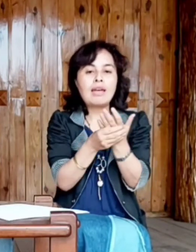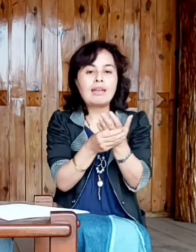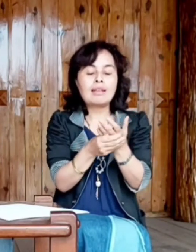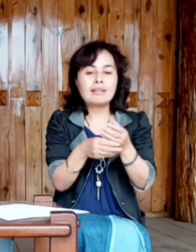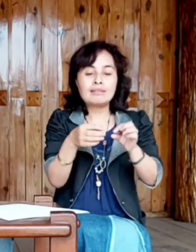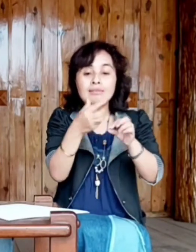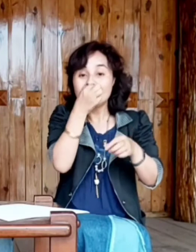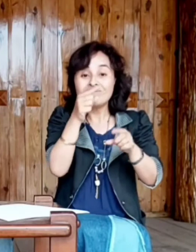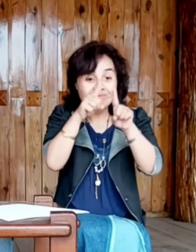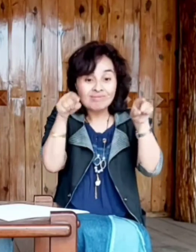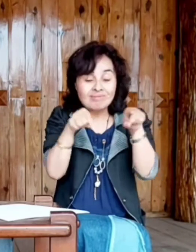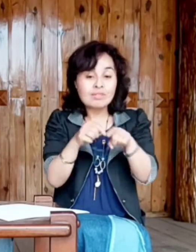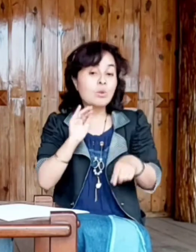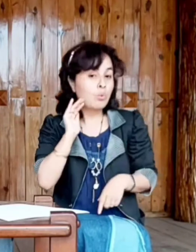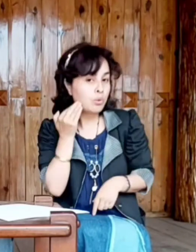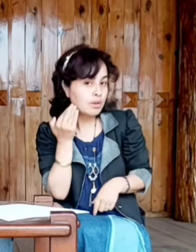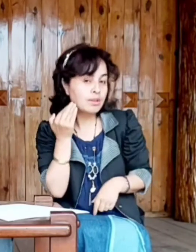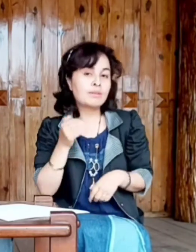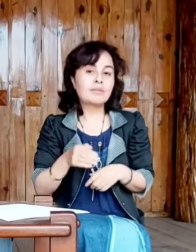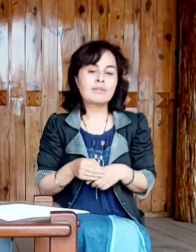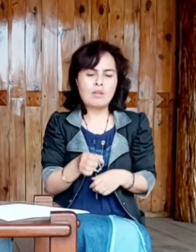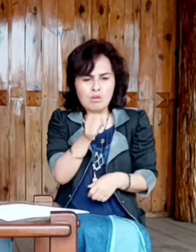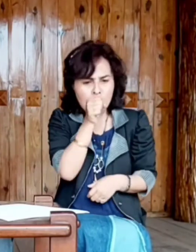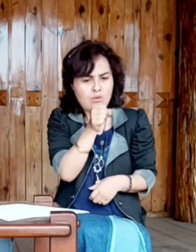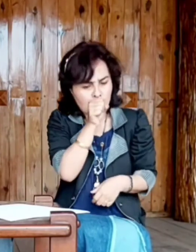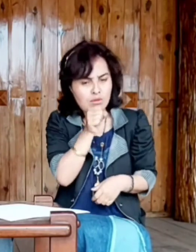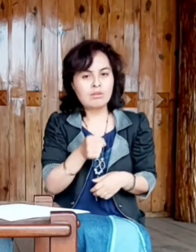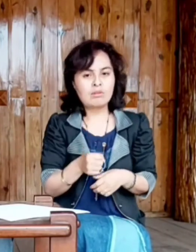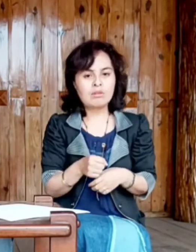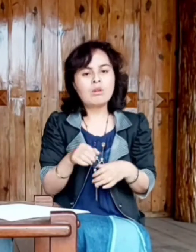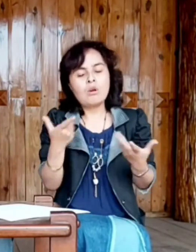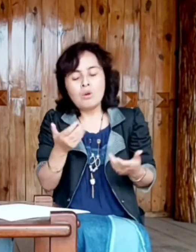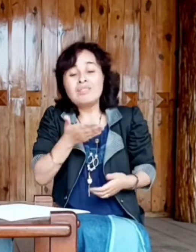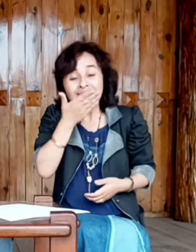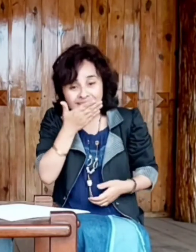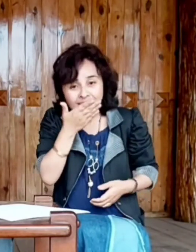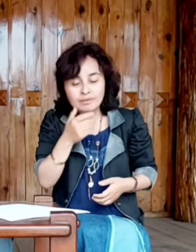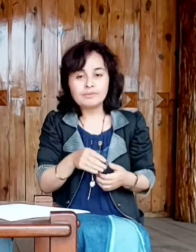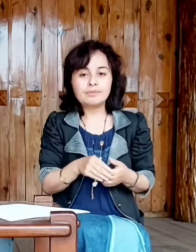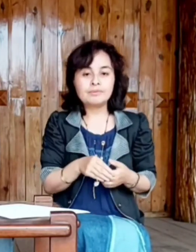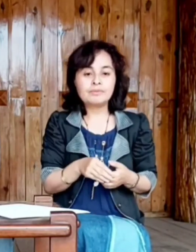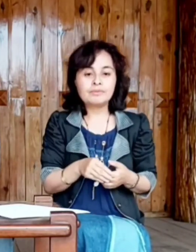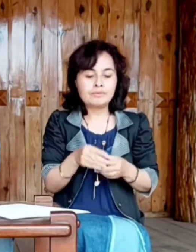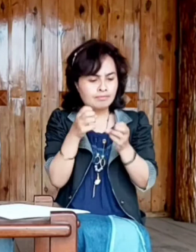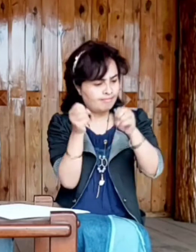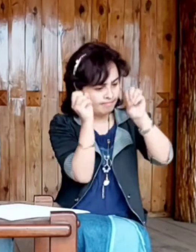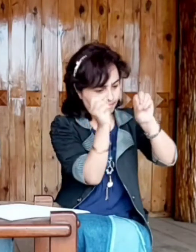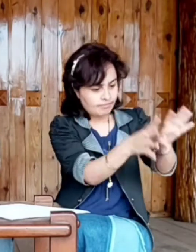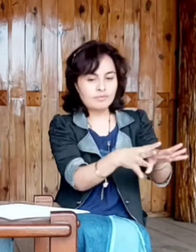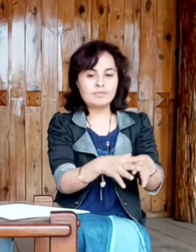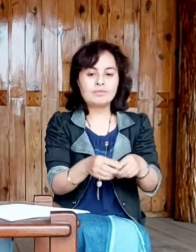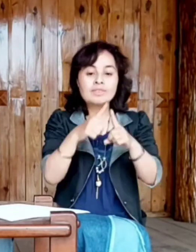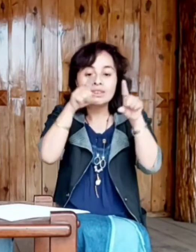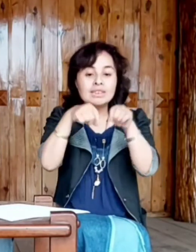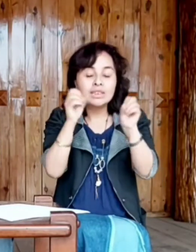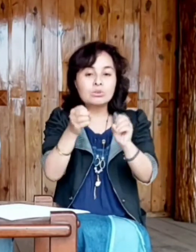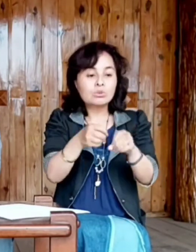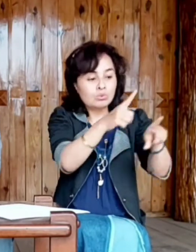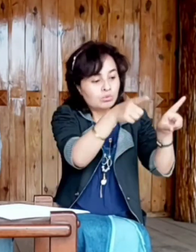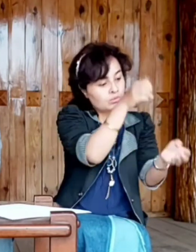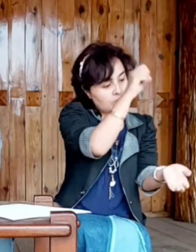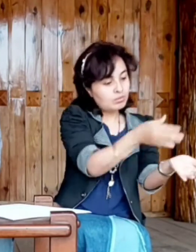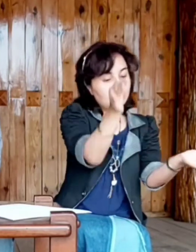handkerchief while coughing or sneezing, and dispose tissue